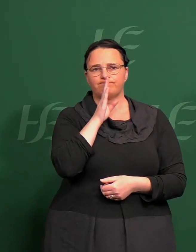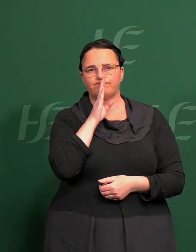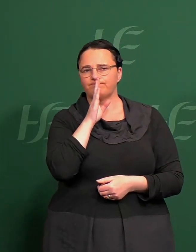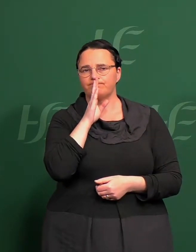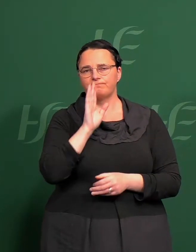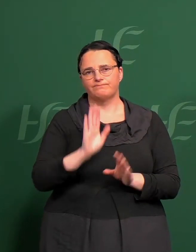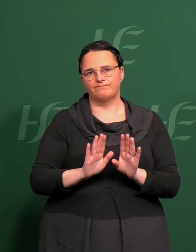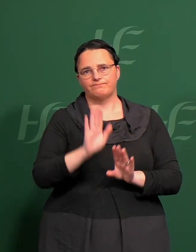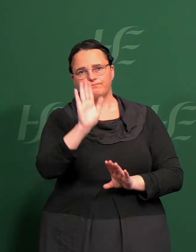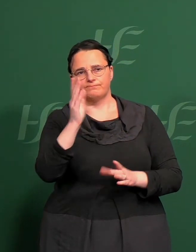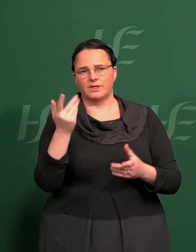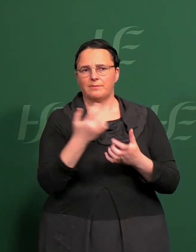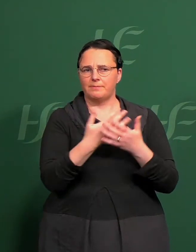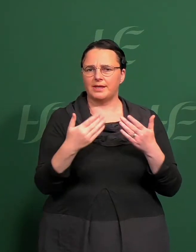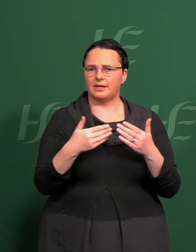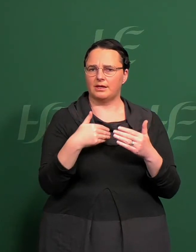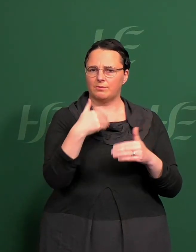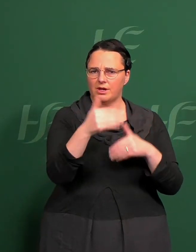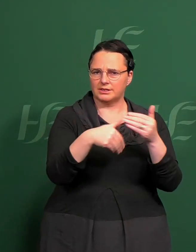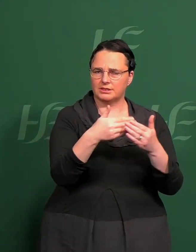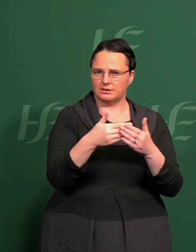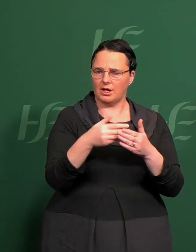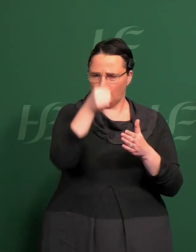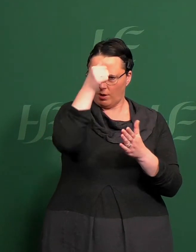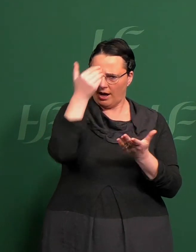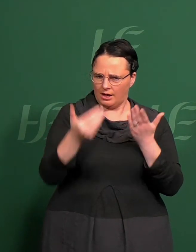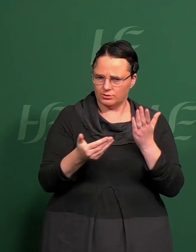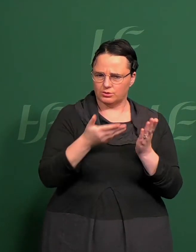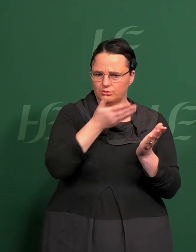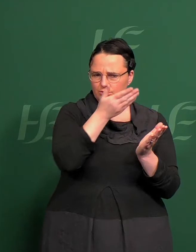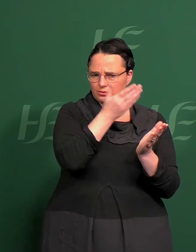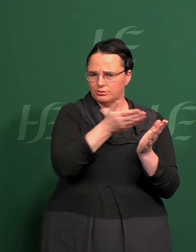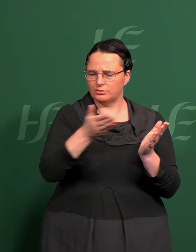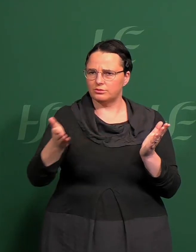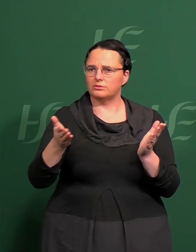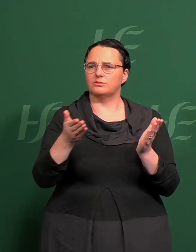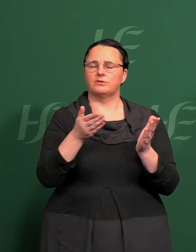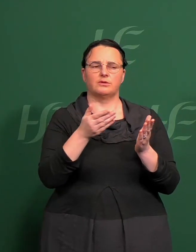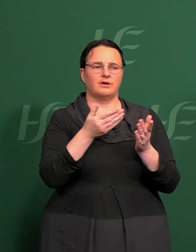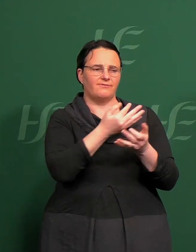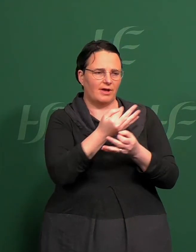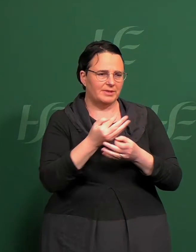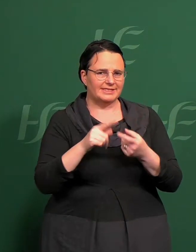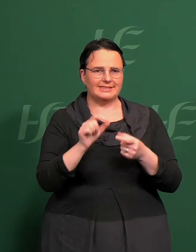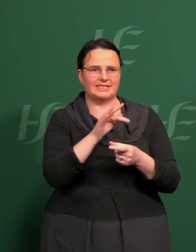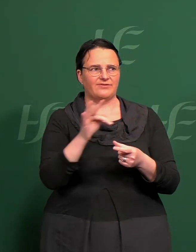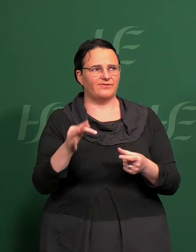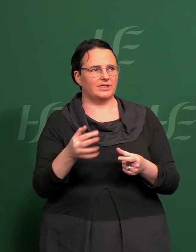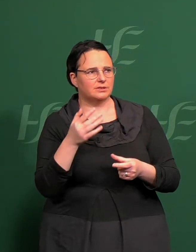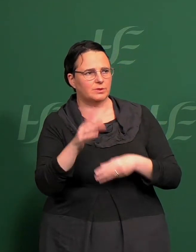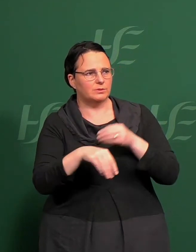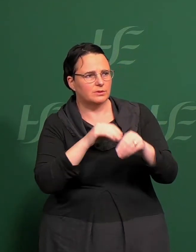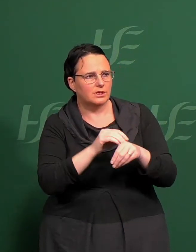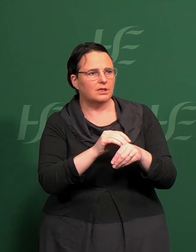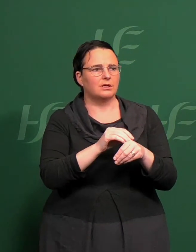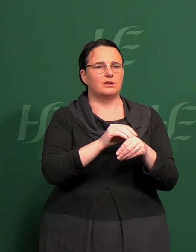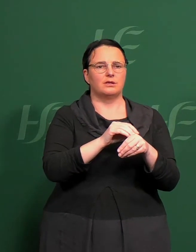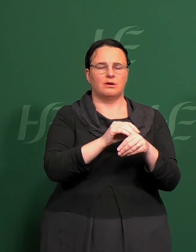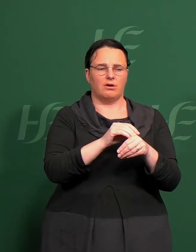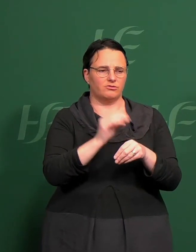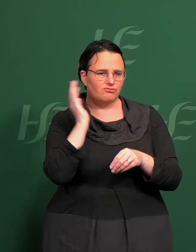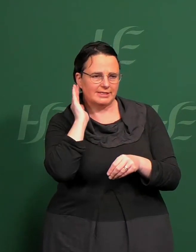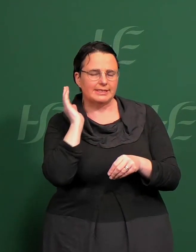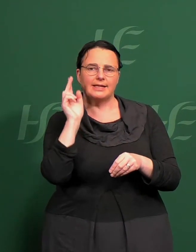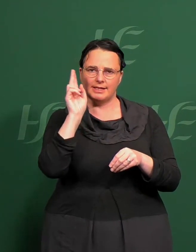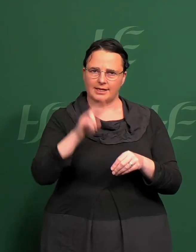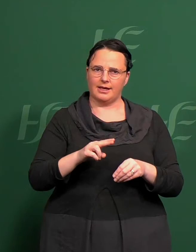many processes and procedures for families and indeed for staff and indeed for residents to speak